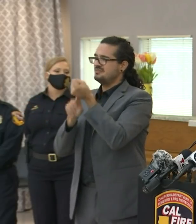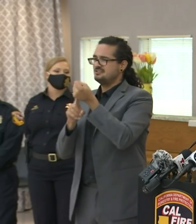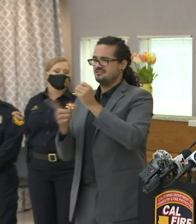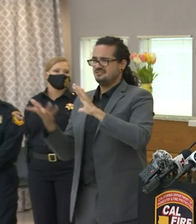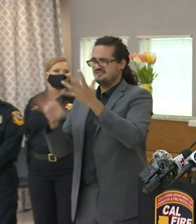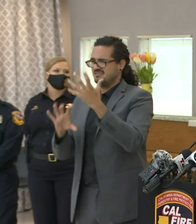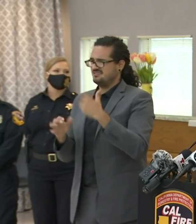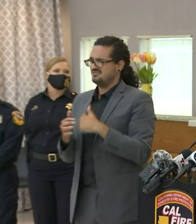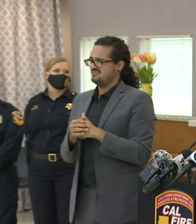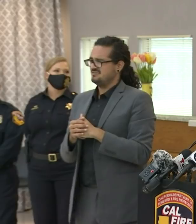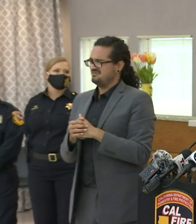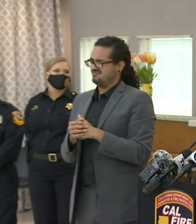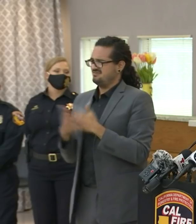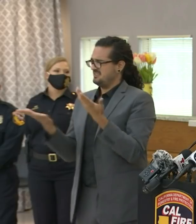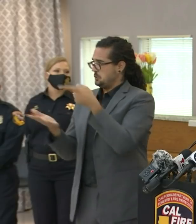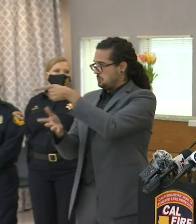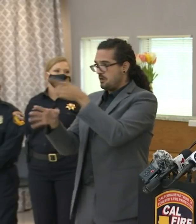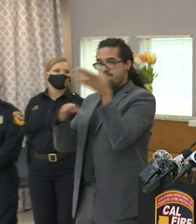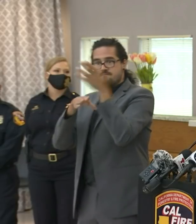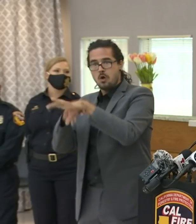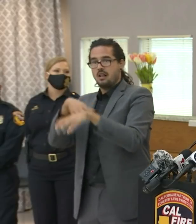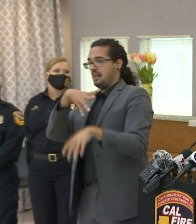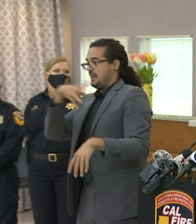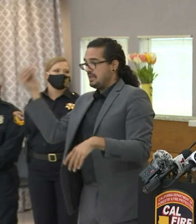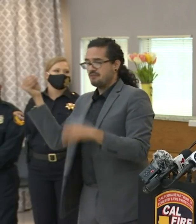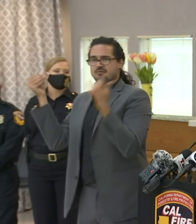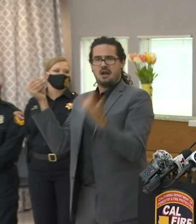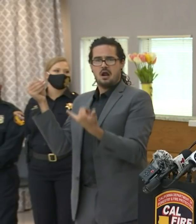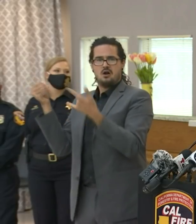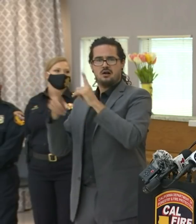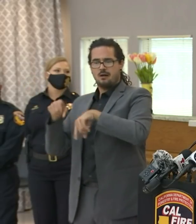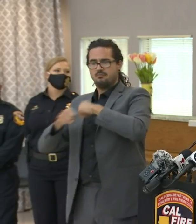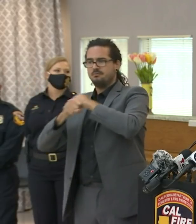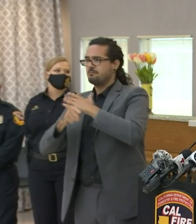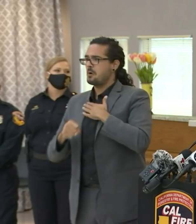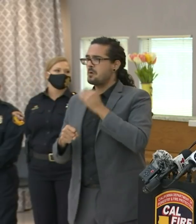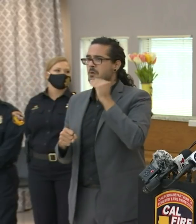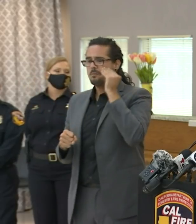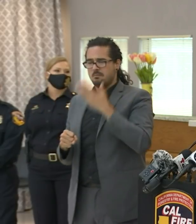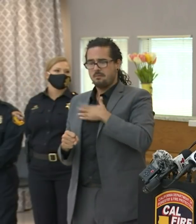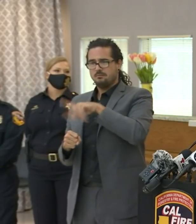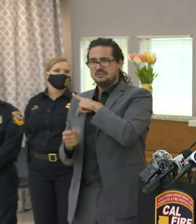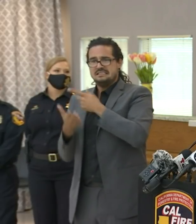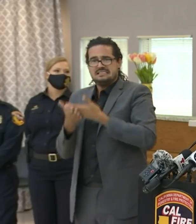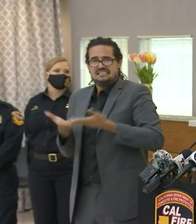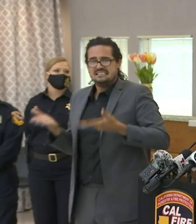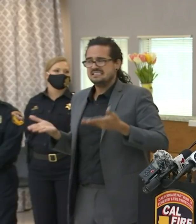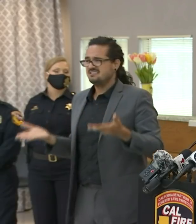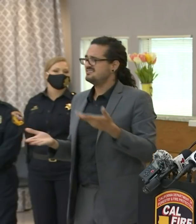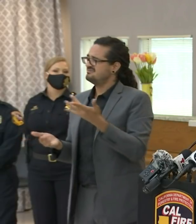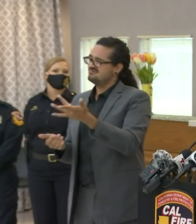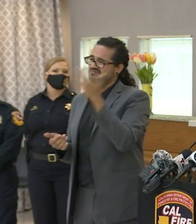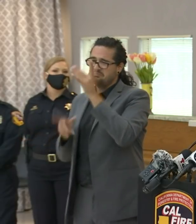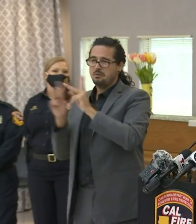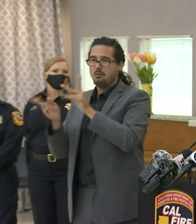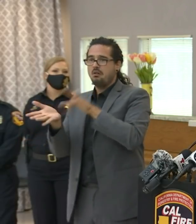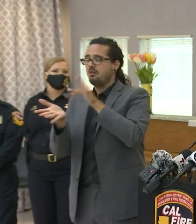these folks. And so here's 2 of them here. So we arrested a lady today from Santa Clara County. She had no business being within the evacuated